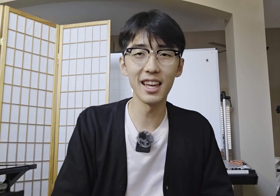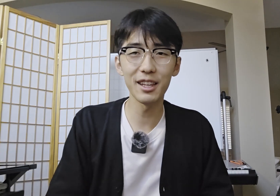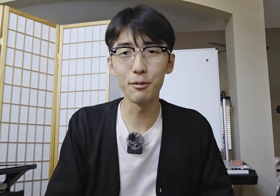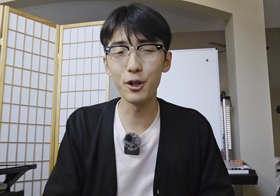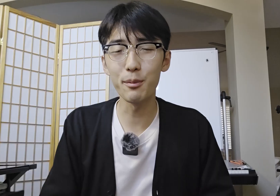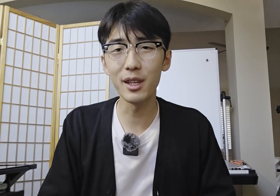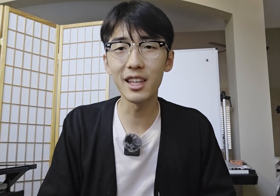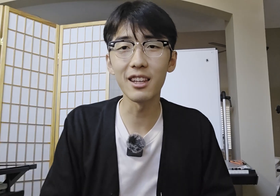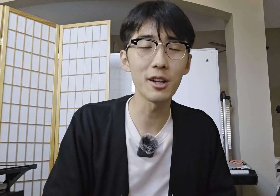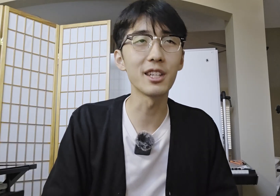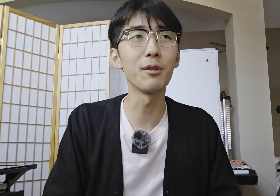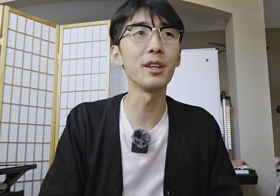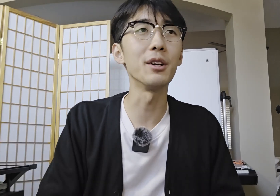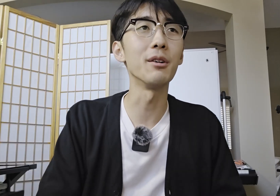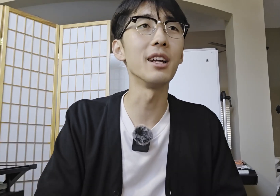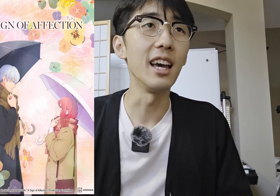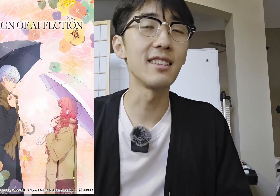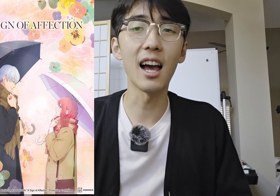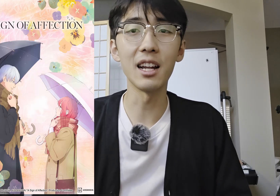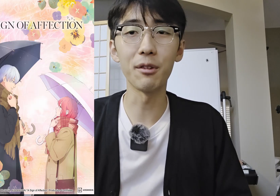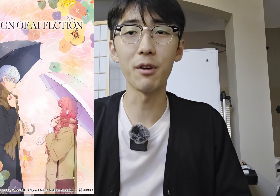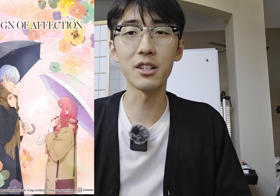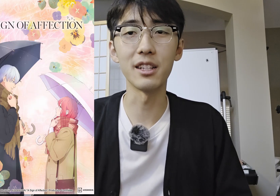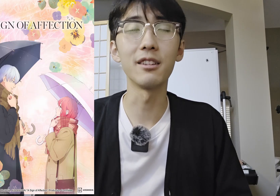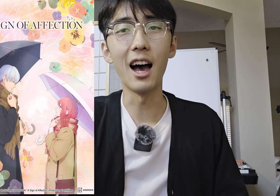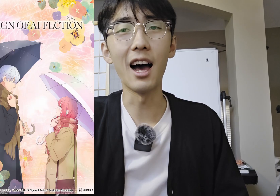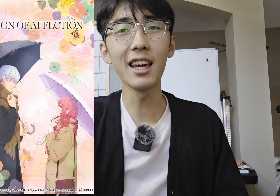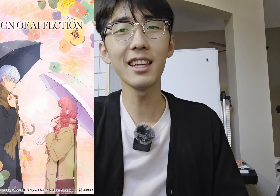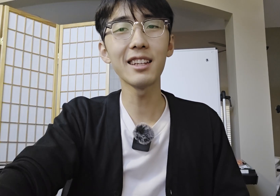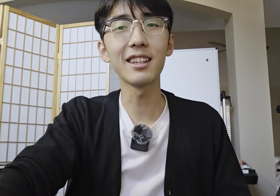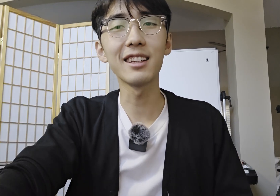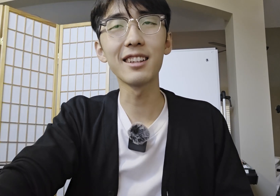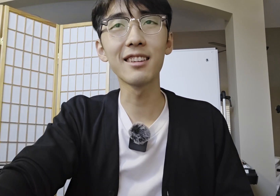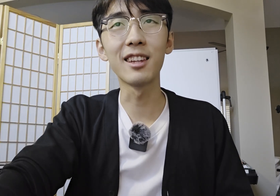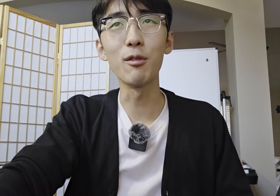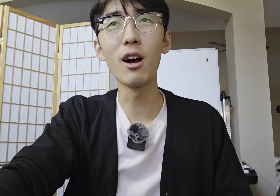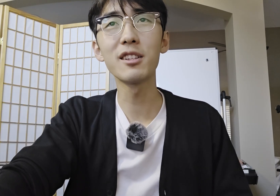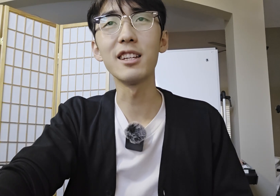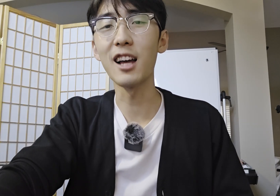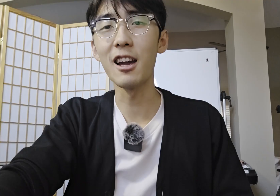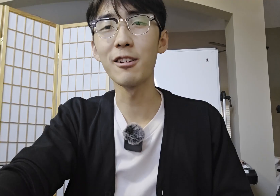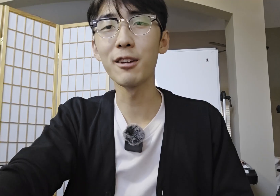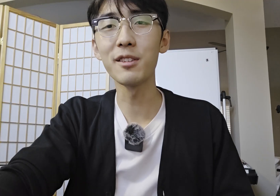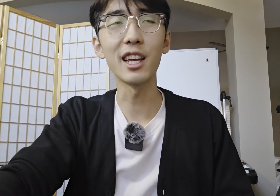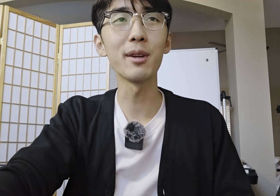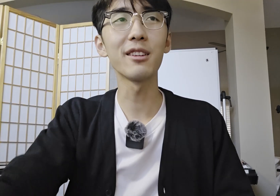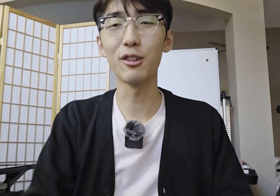Today we're going to be watching a video, A Sign of Affection. I didn't watch the entirety of this anime, to